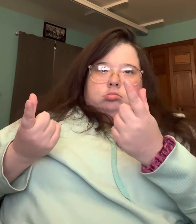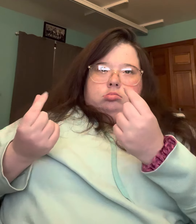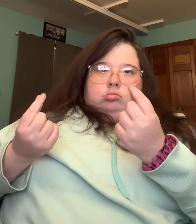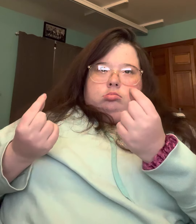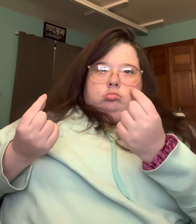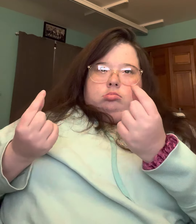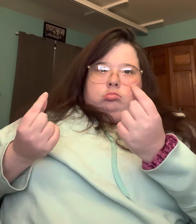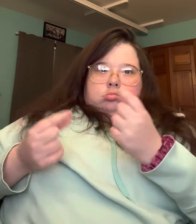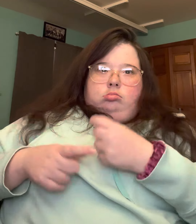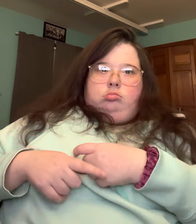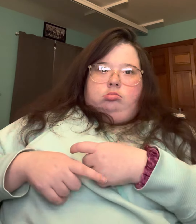What do?